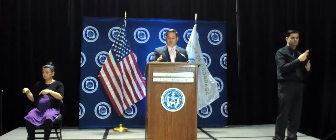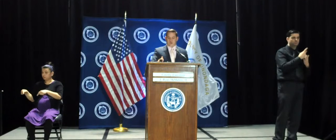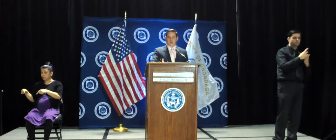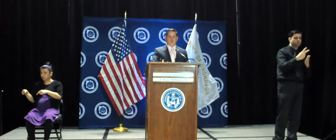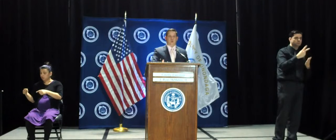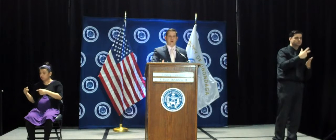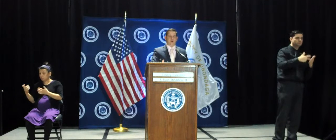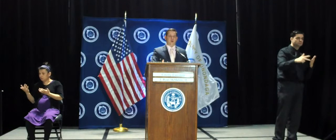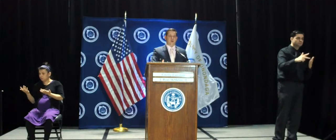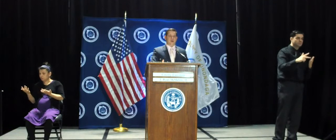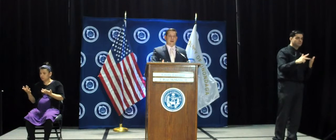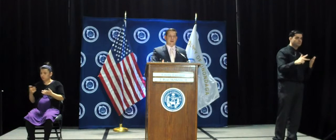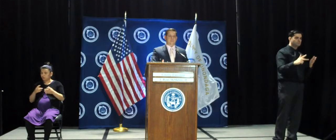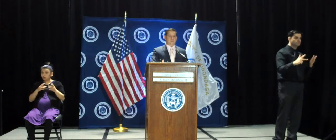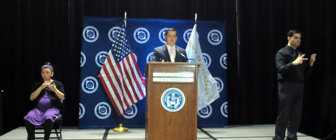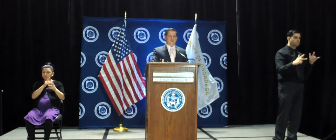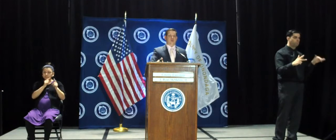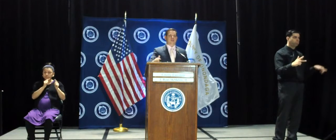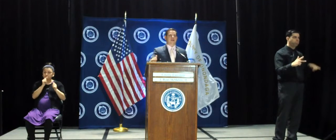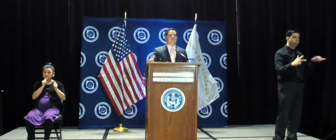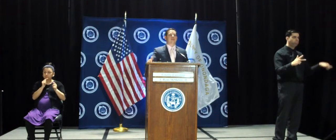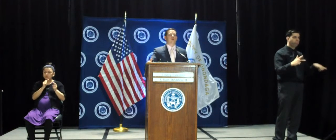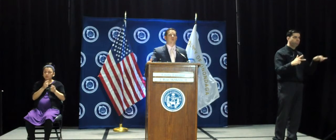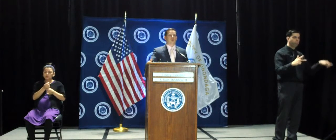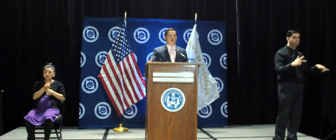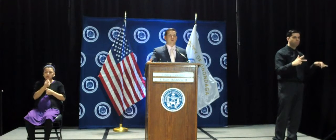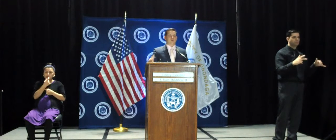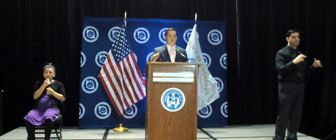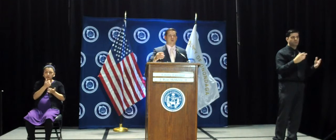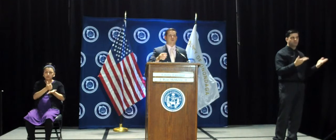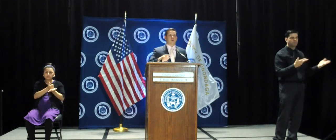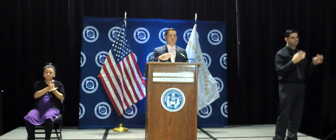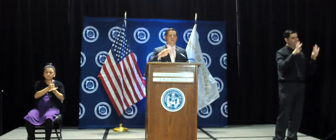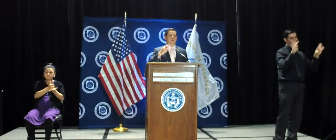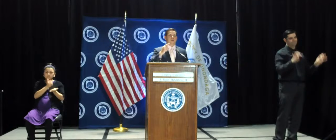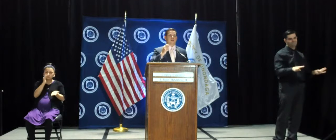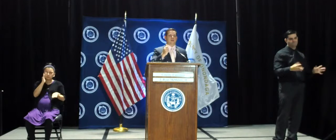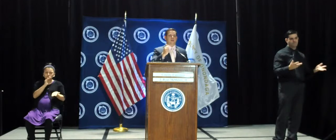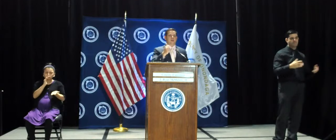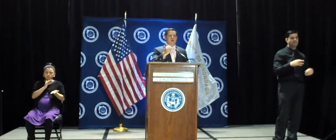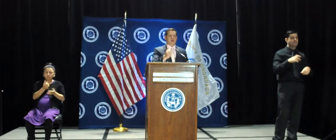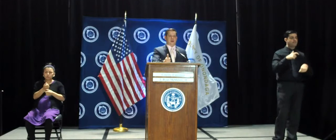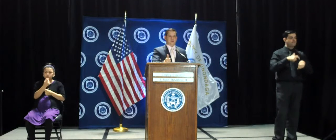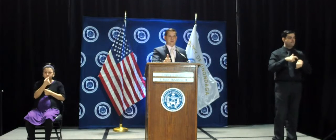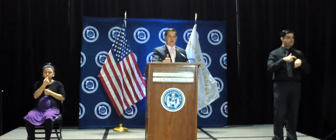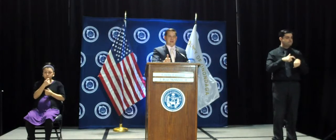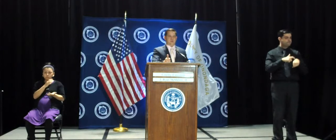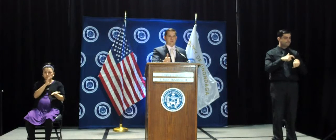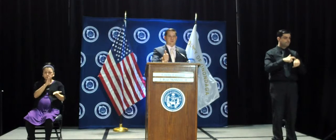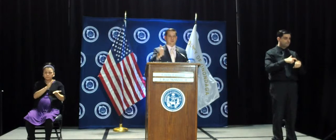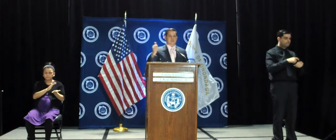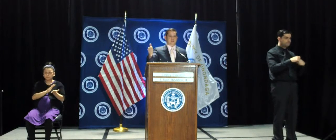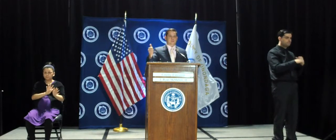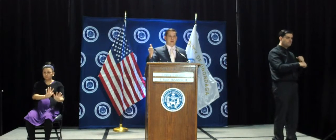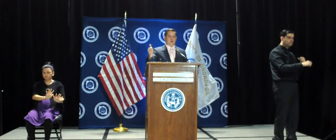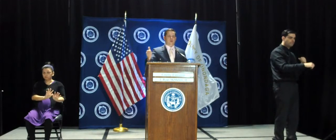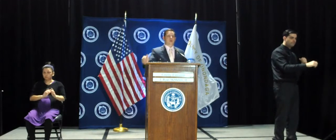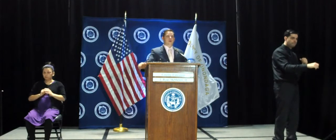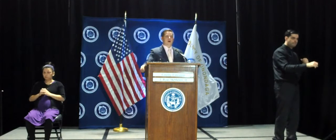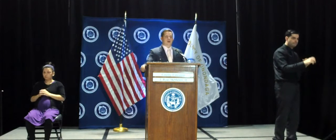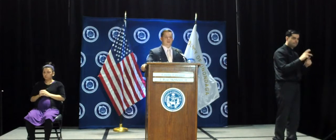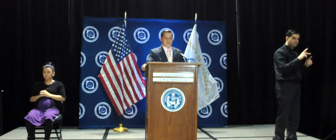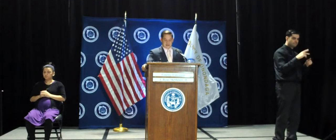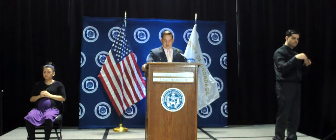a situation where the turn times get worse from people getting entering the hospital sick to getting